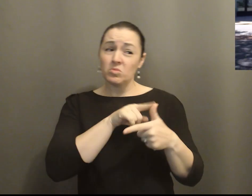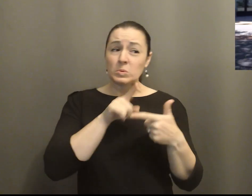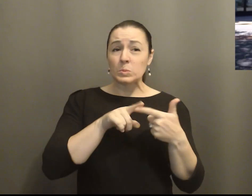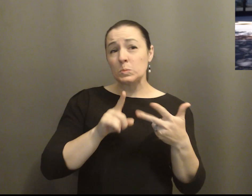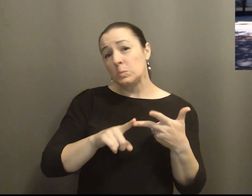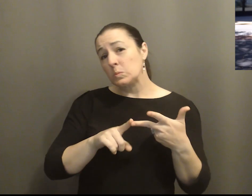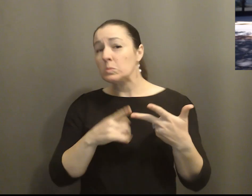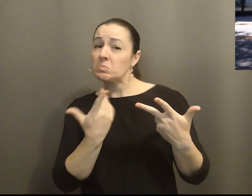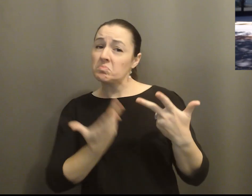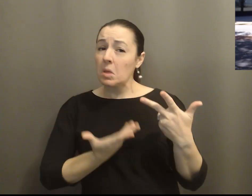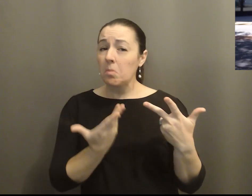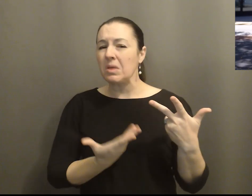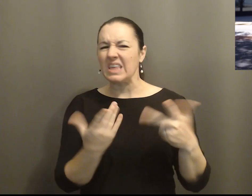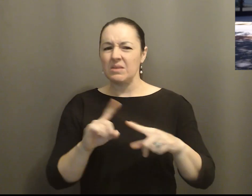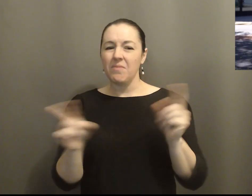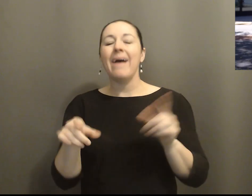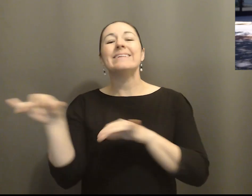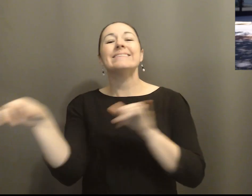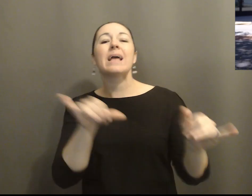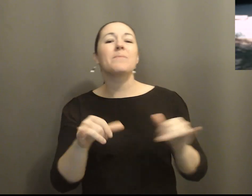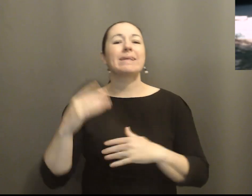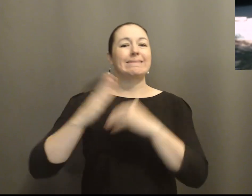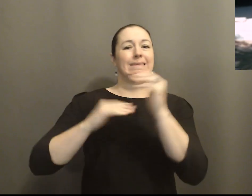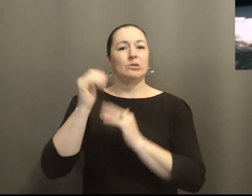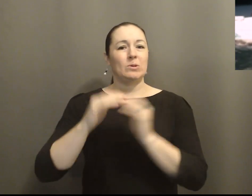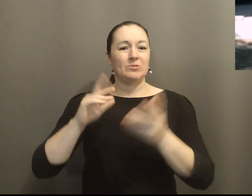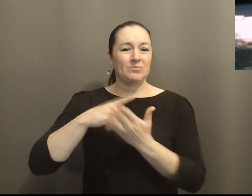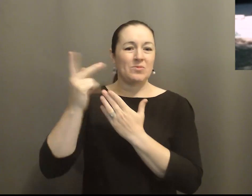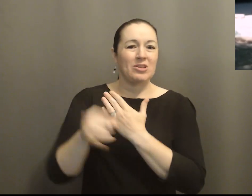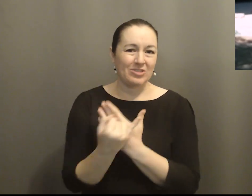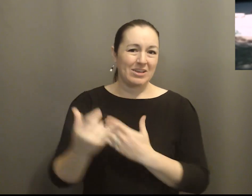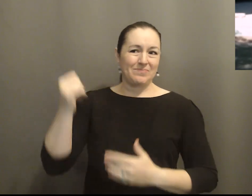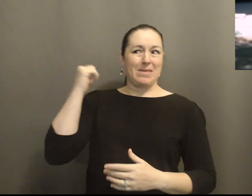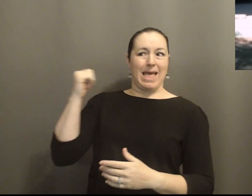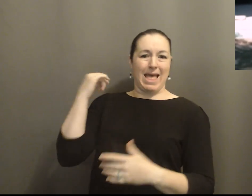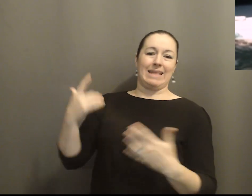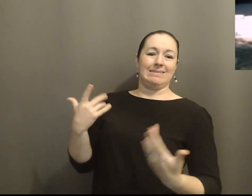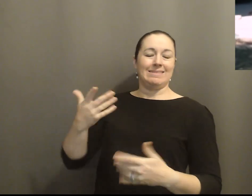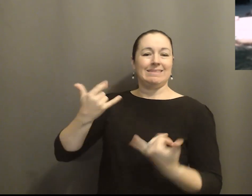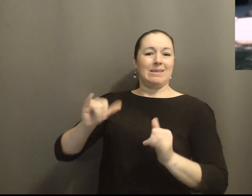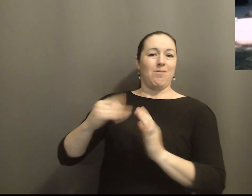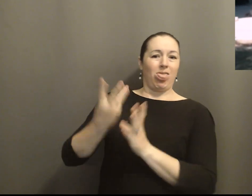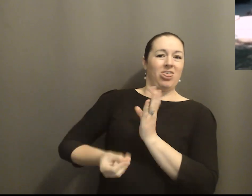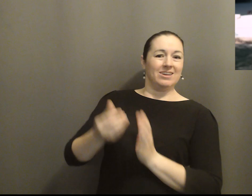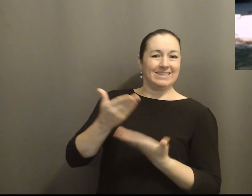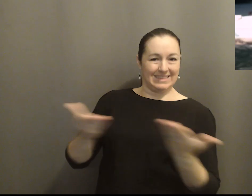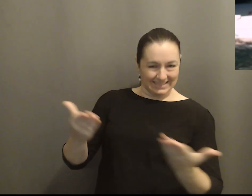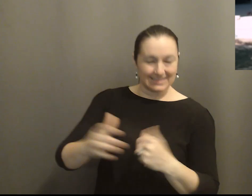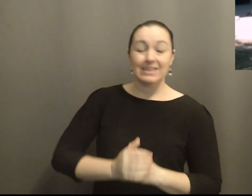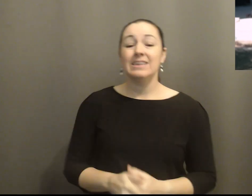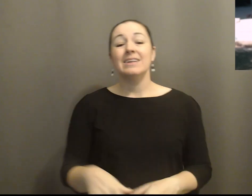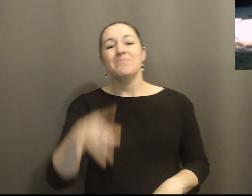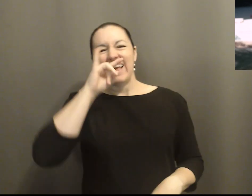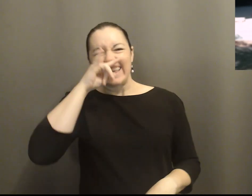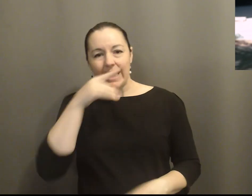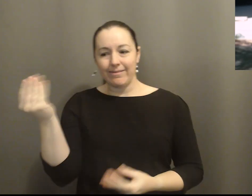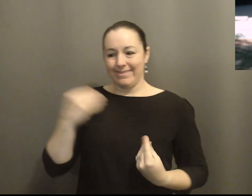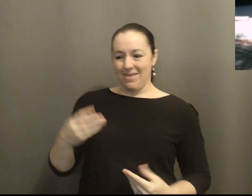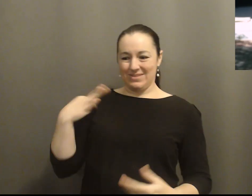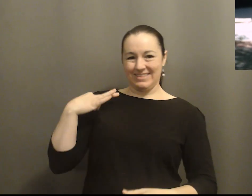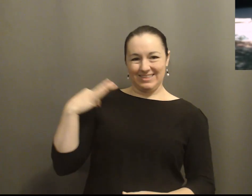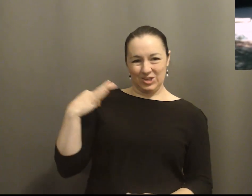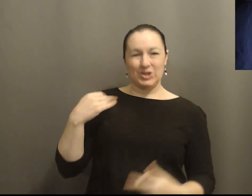of like the construction project we got behind us. You can see I've got my work shirt on. My kid gave me this a few years ago, not your